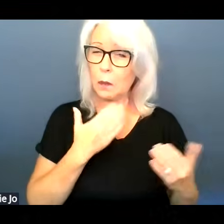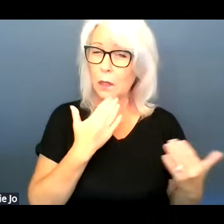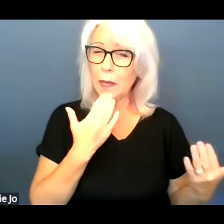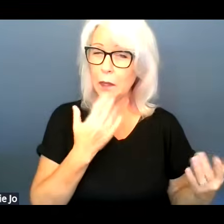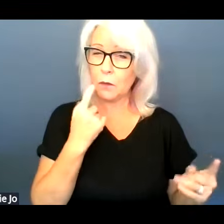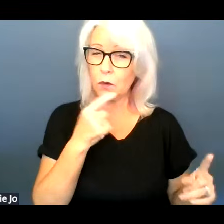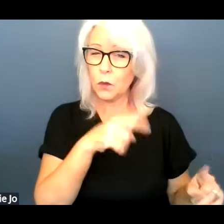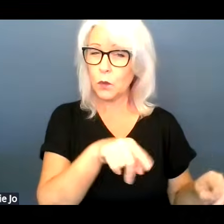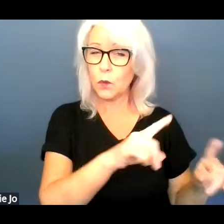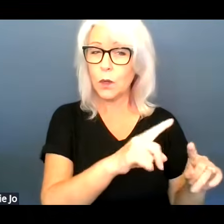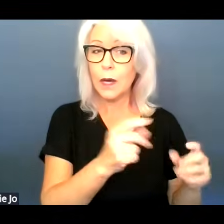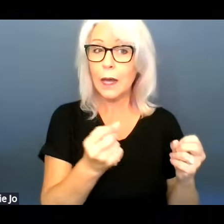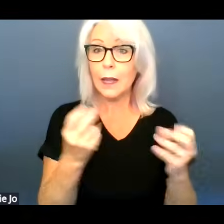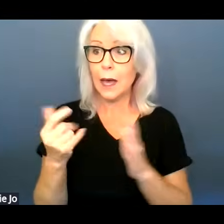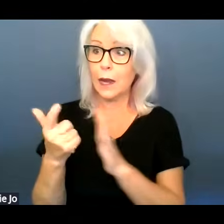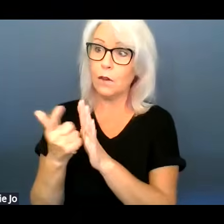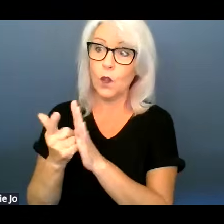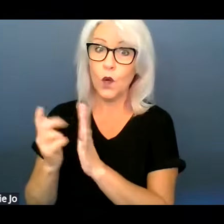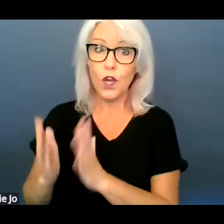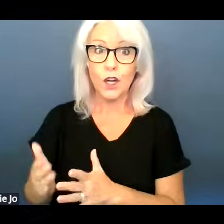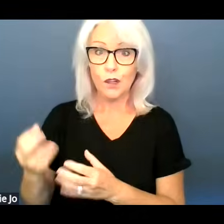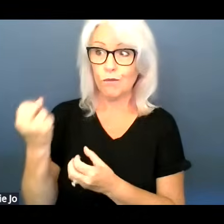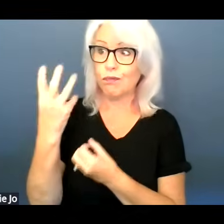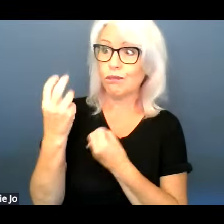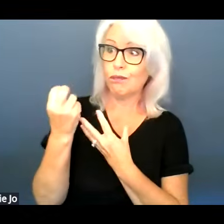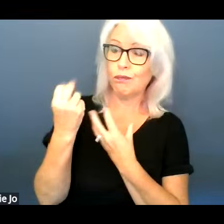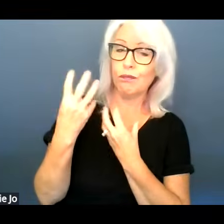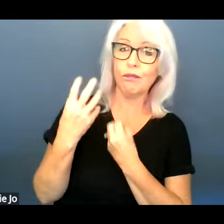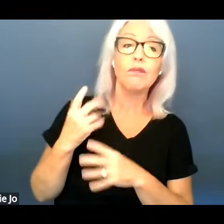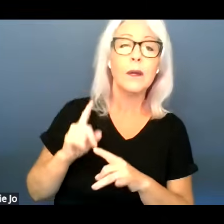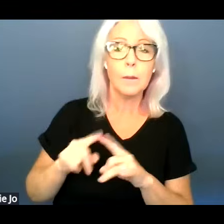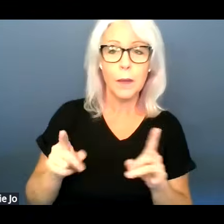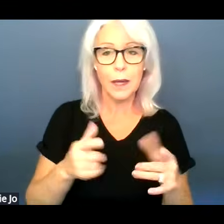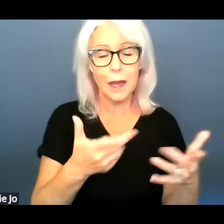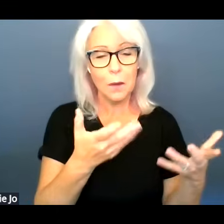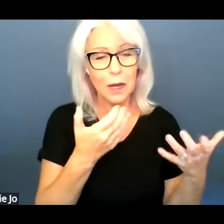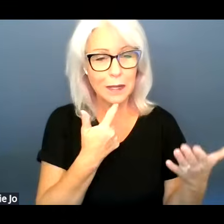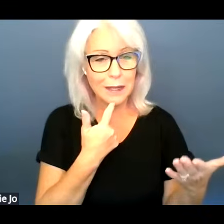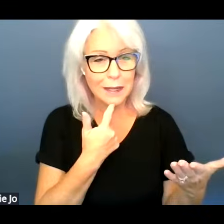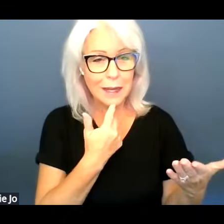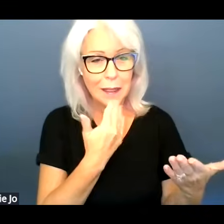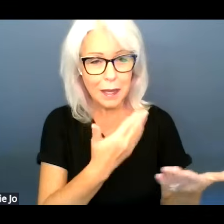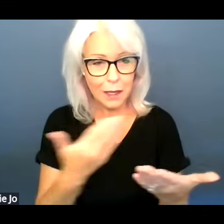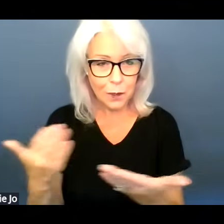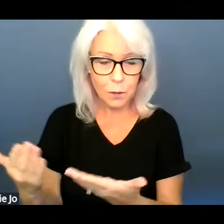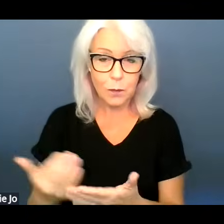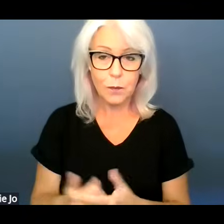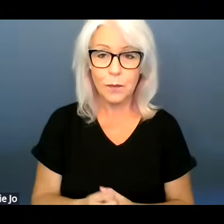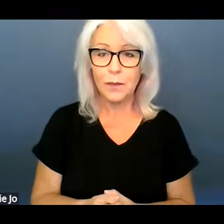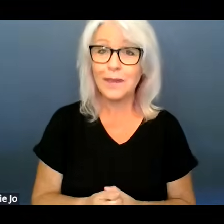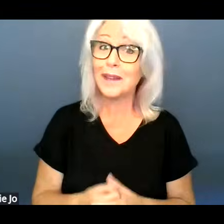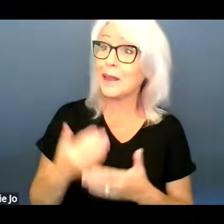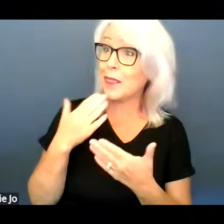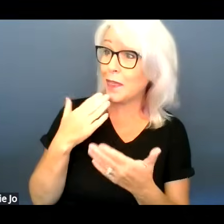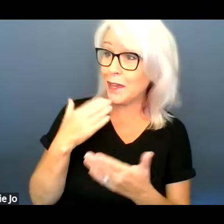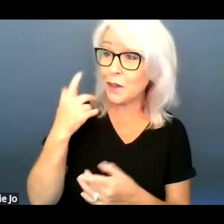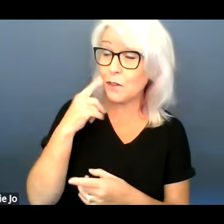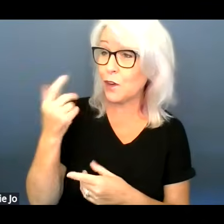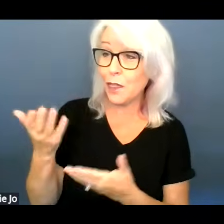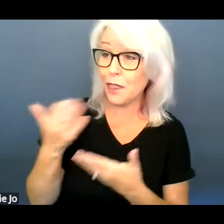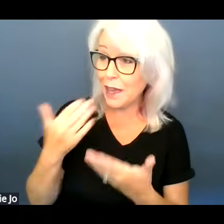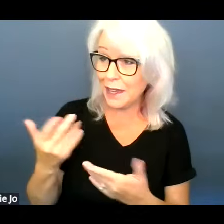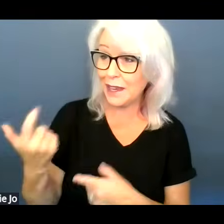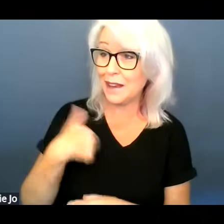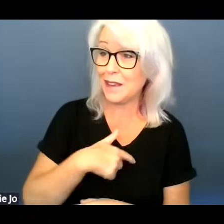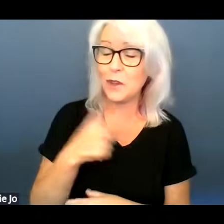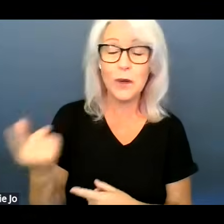of lawyers from different sides yelling at you a lot. So I just wanted to say thank you. Thank you for thanking us. You come back anytime you want,